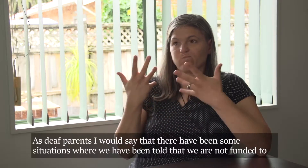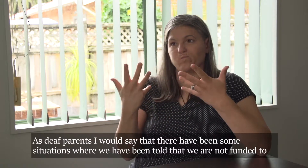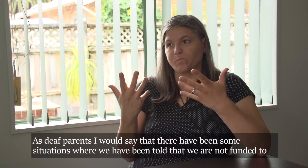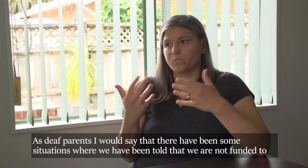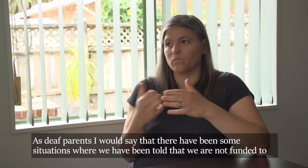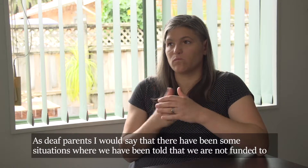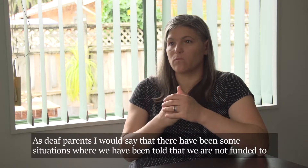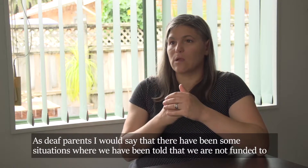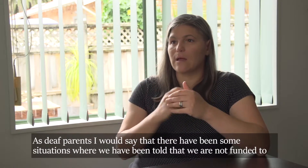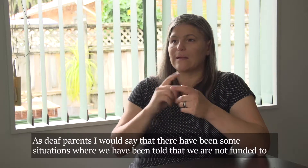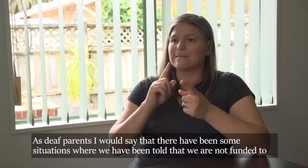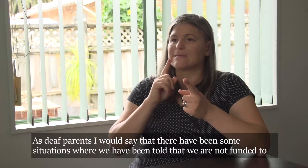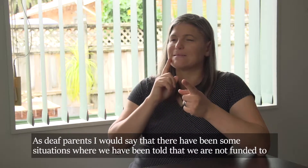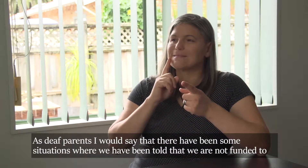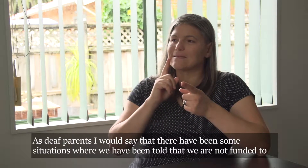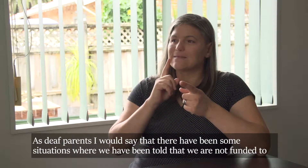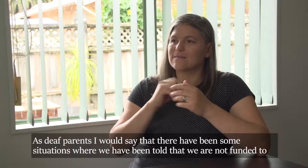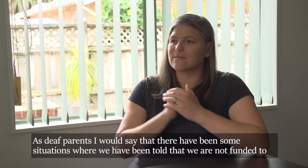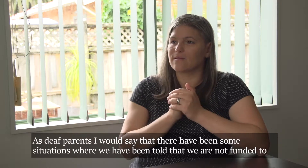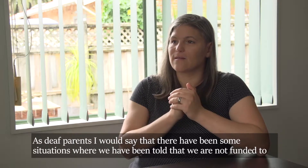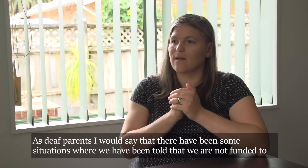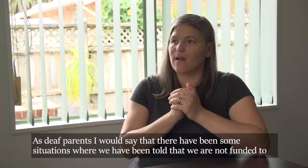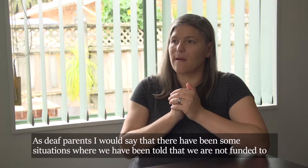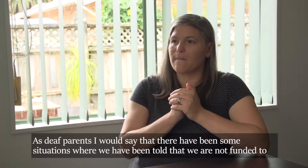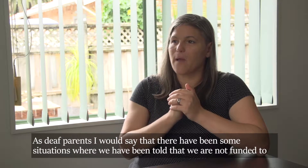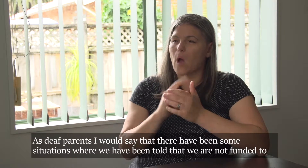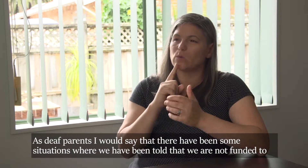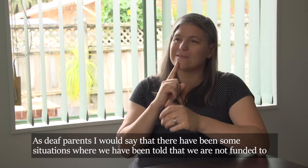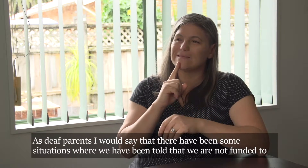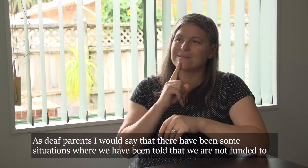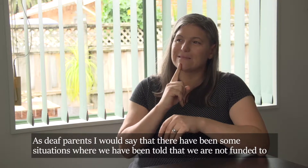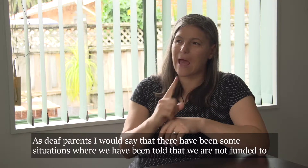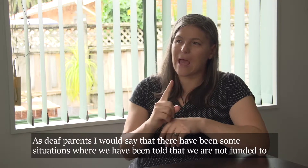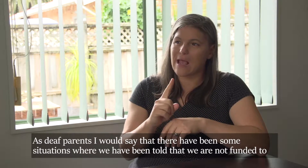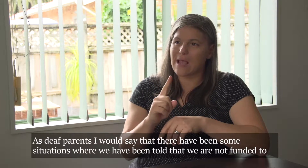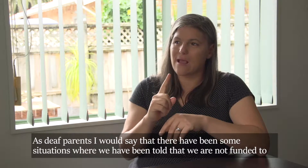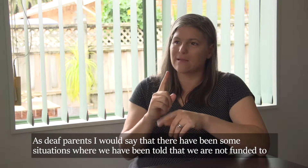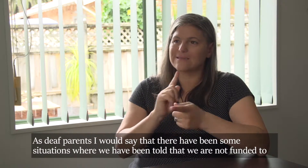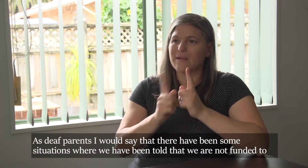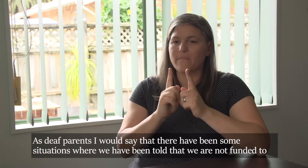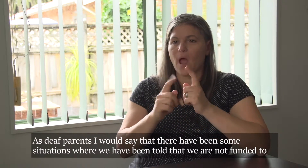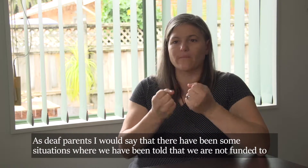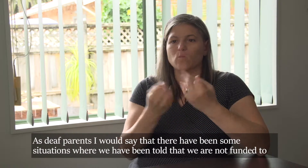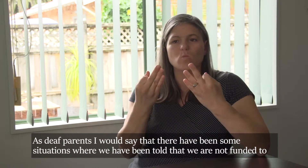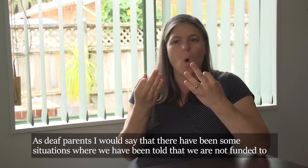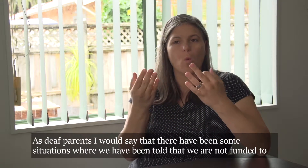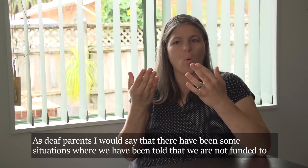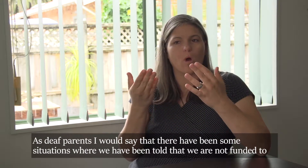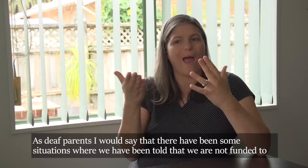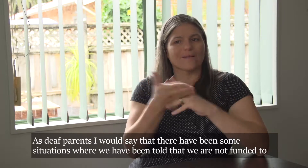As deaf parents, I would say that there have been some